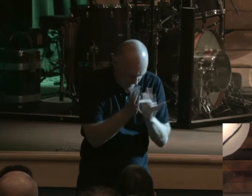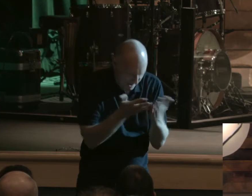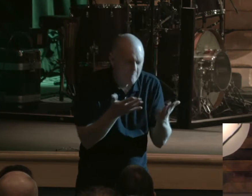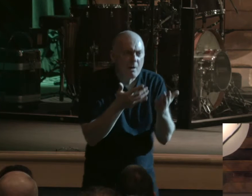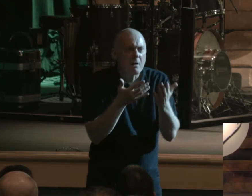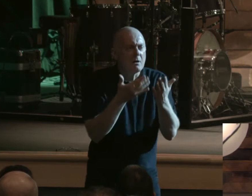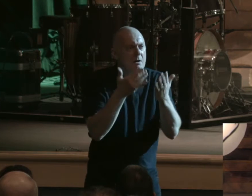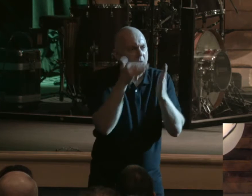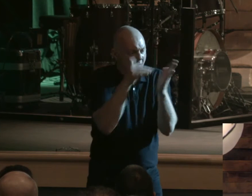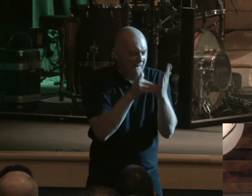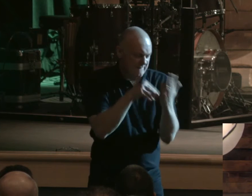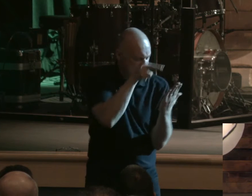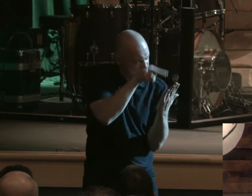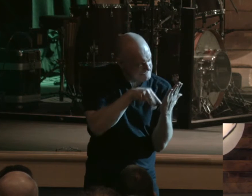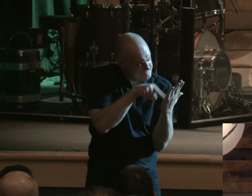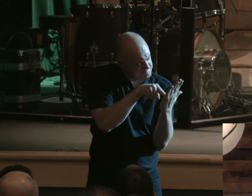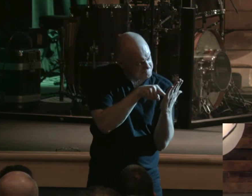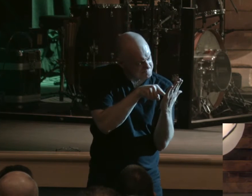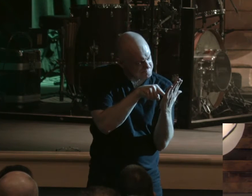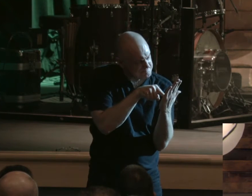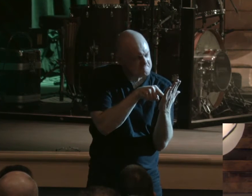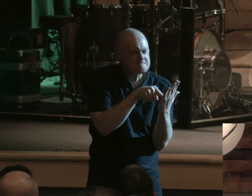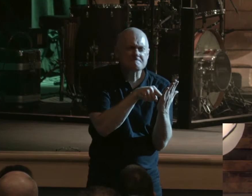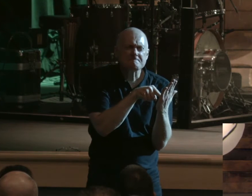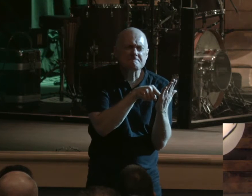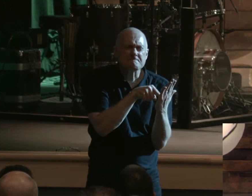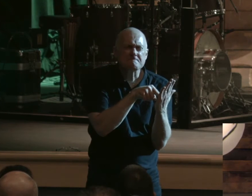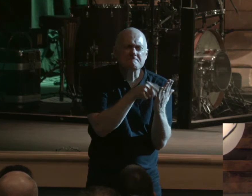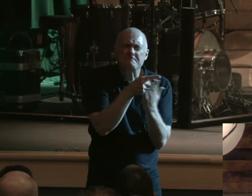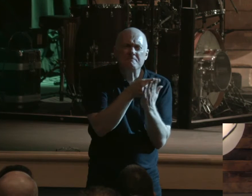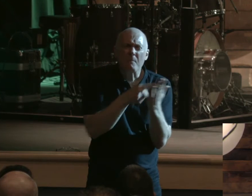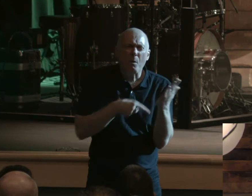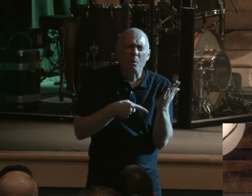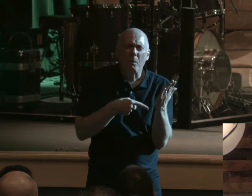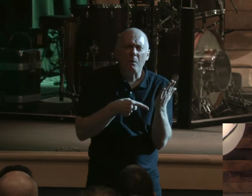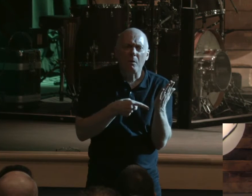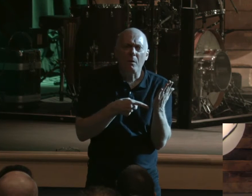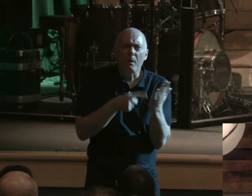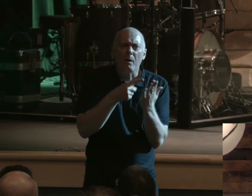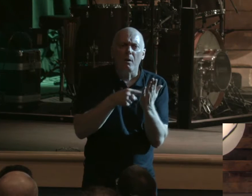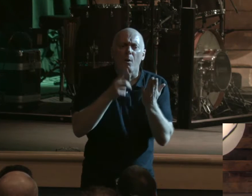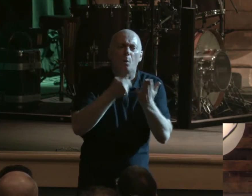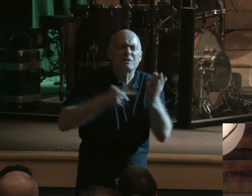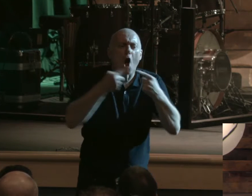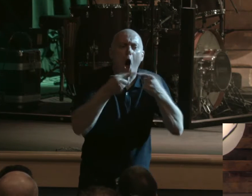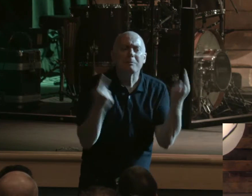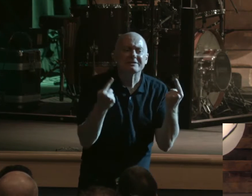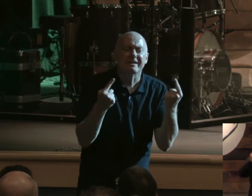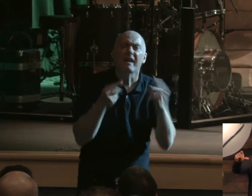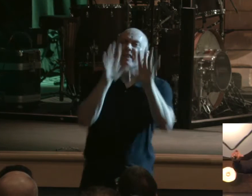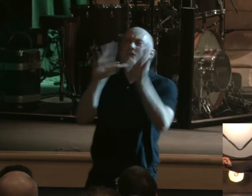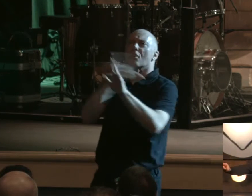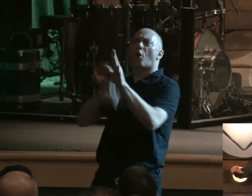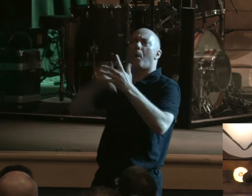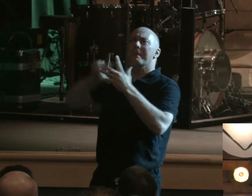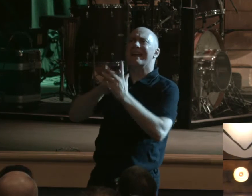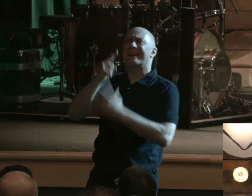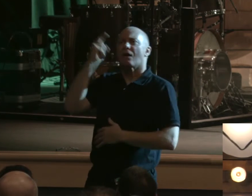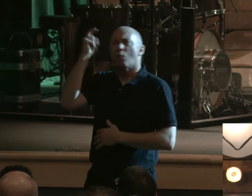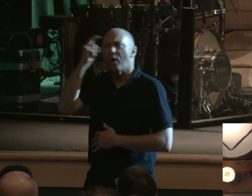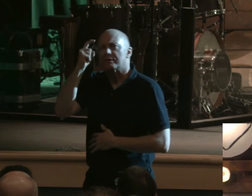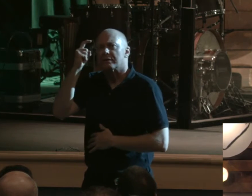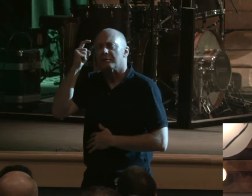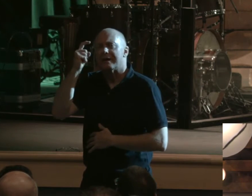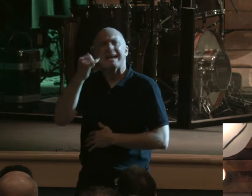often you take a verse and what it says, but then what is it saying in the opposite? Conversely then, if the fear of the Lord is the beginning of wisdom,